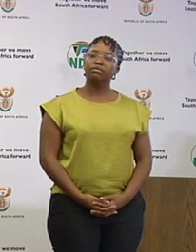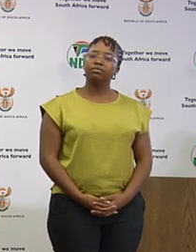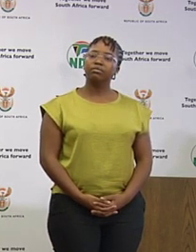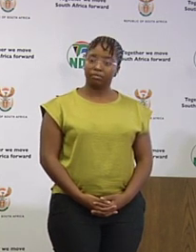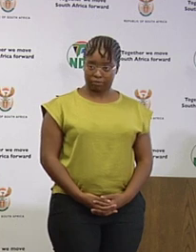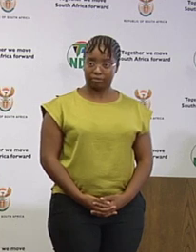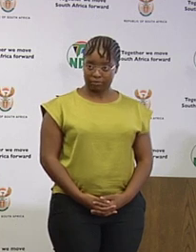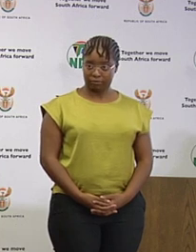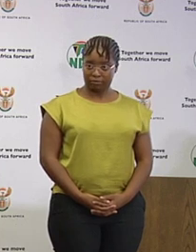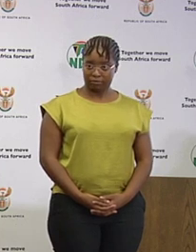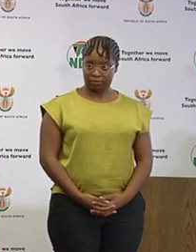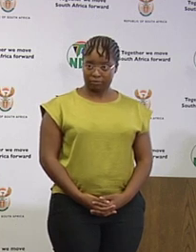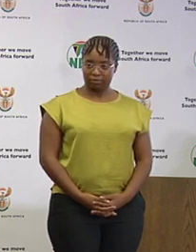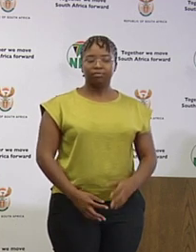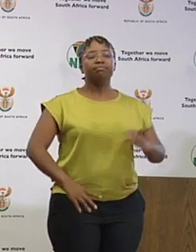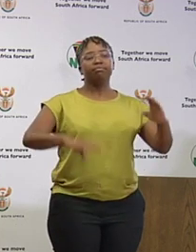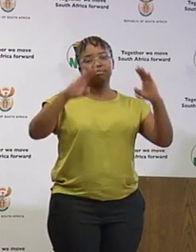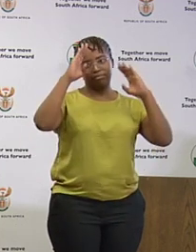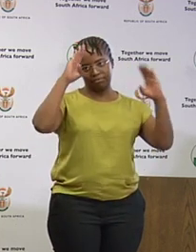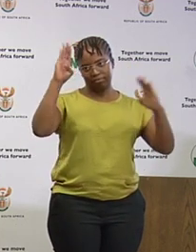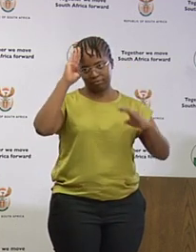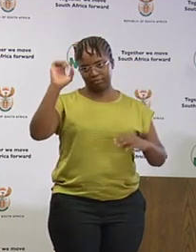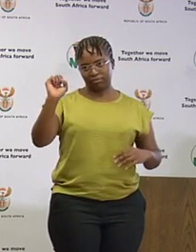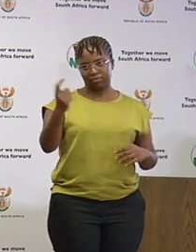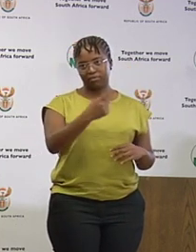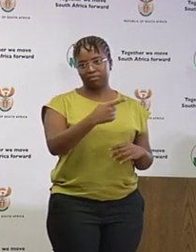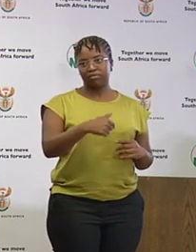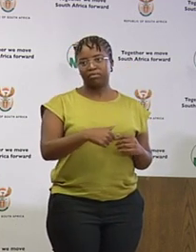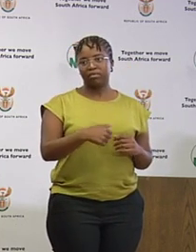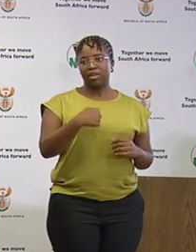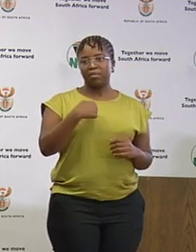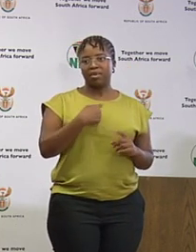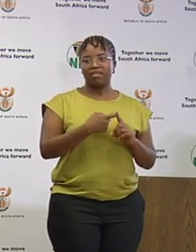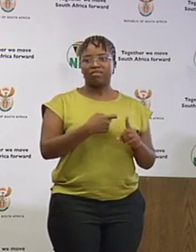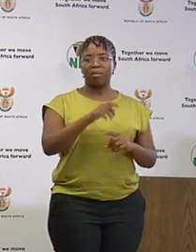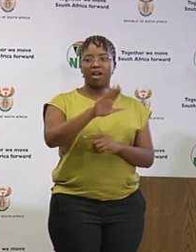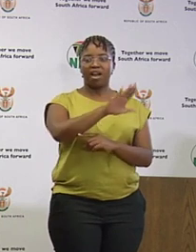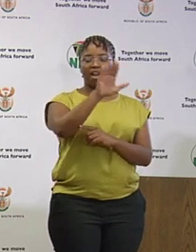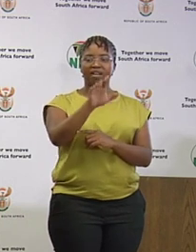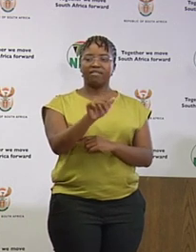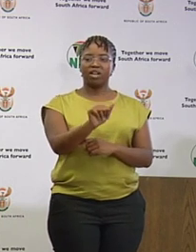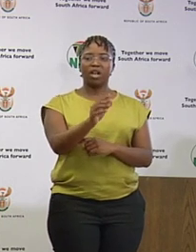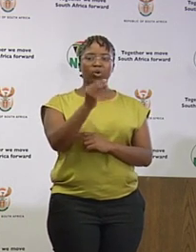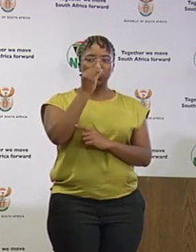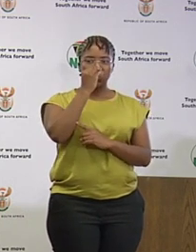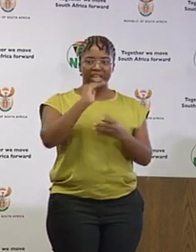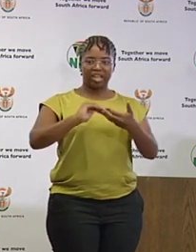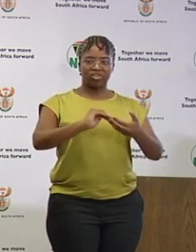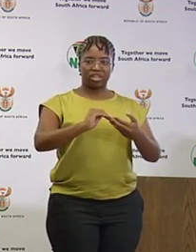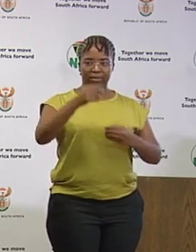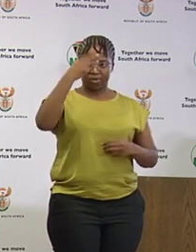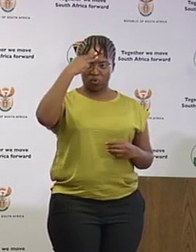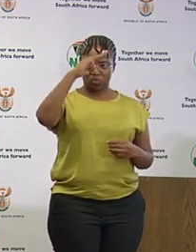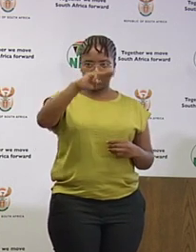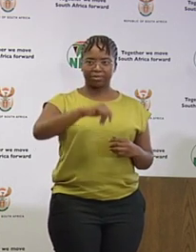Good day, everyone. My name is Johnny Saima Romo. I'm with African News Agents in Pretoria. My first question for